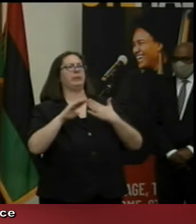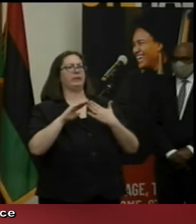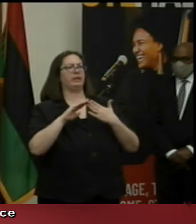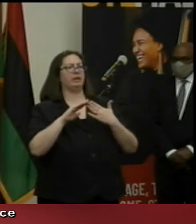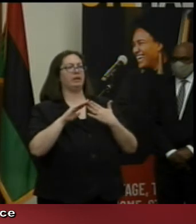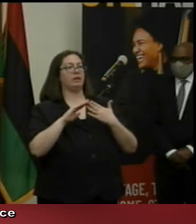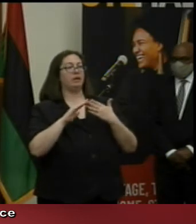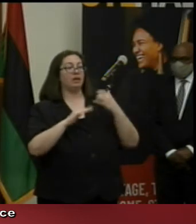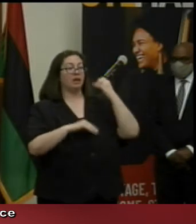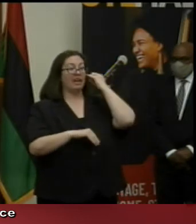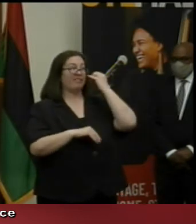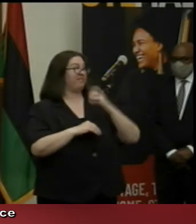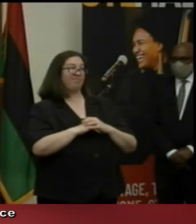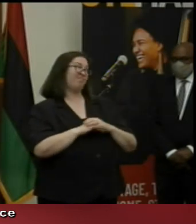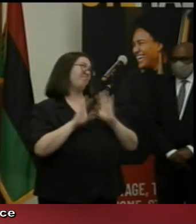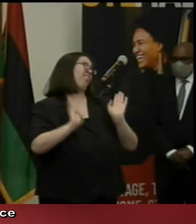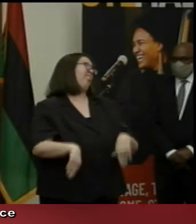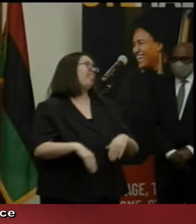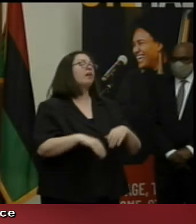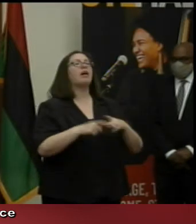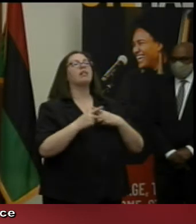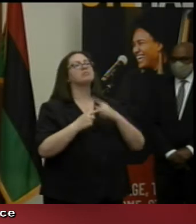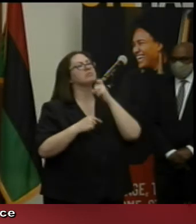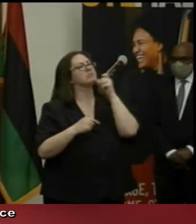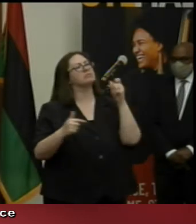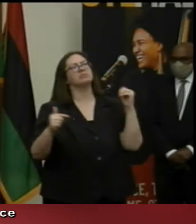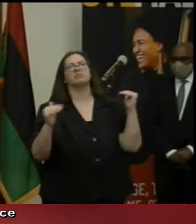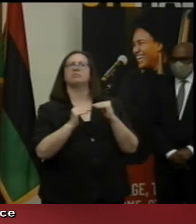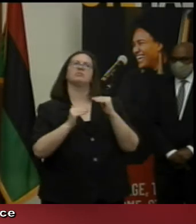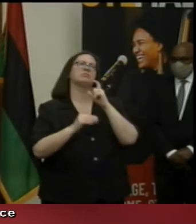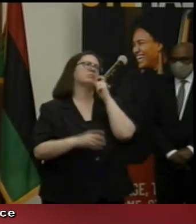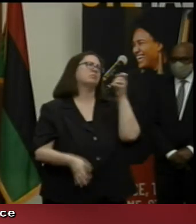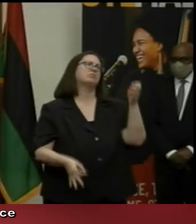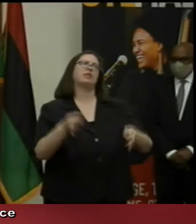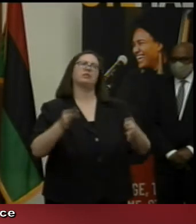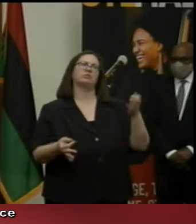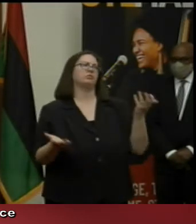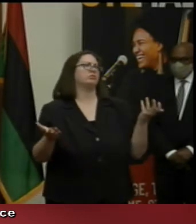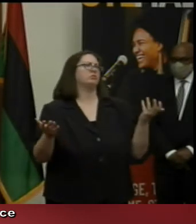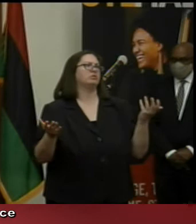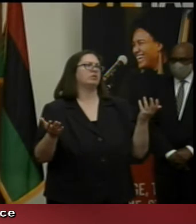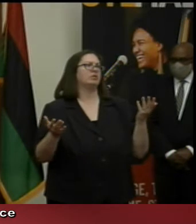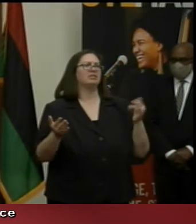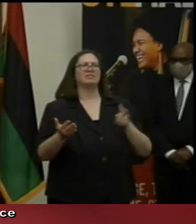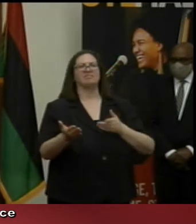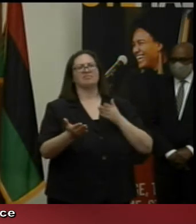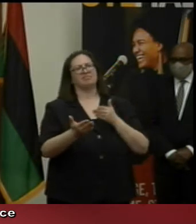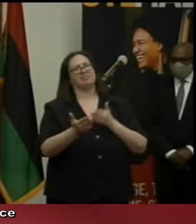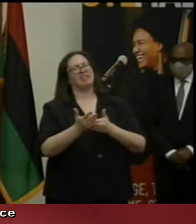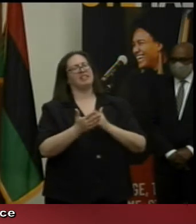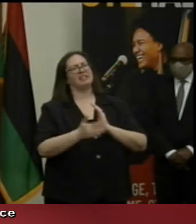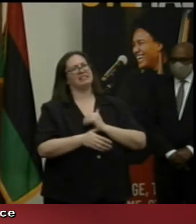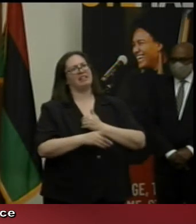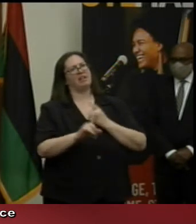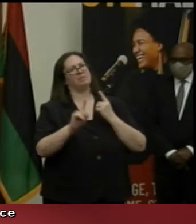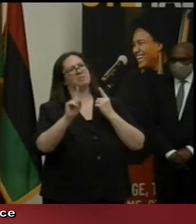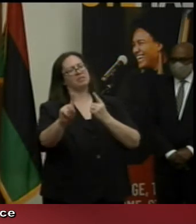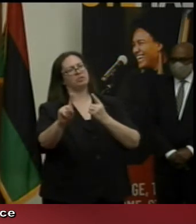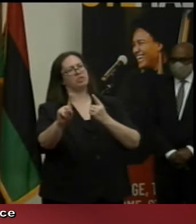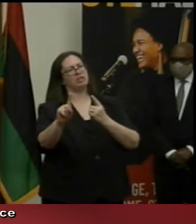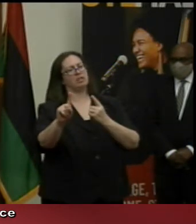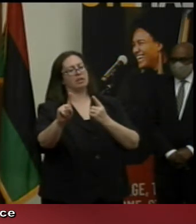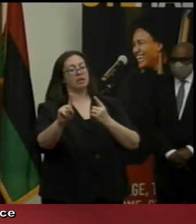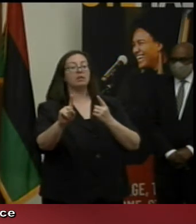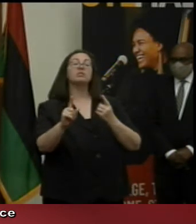to do so would be an injustice. and that is against our mission. So to create an